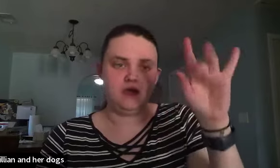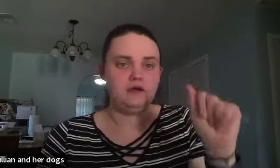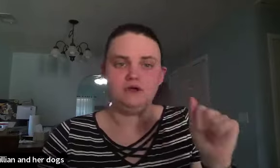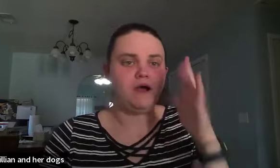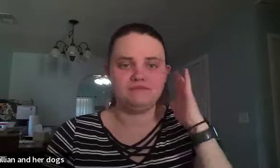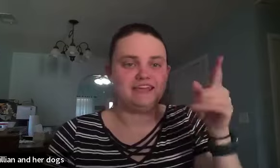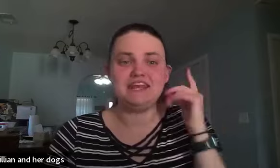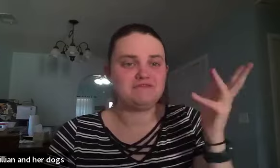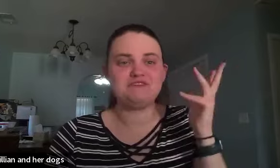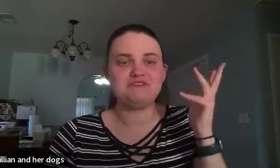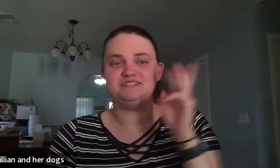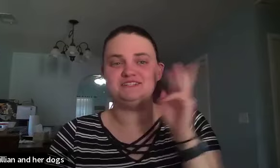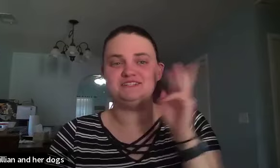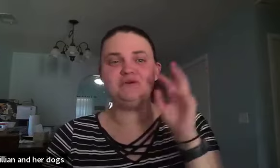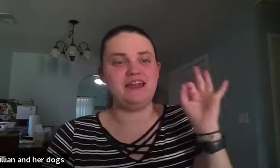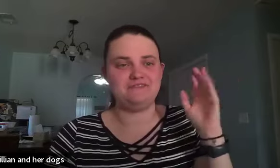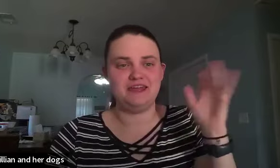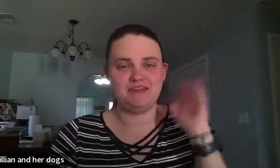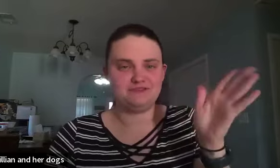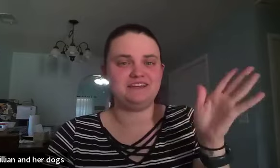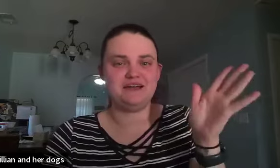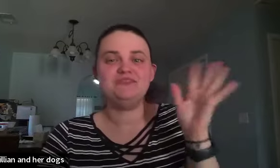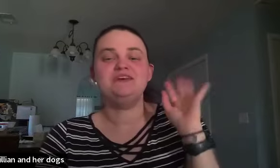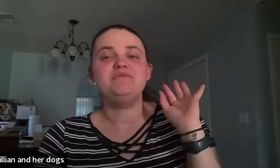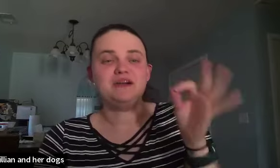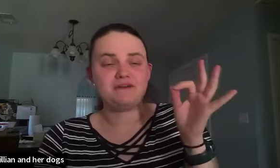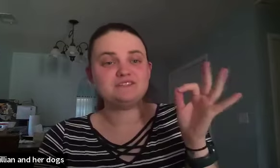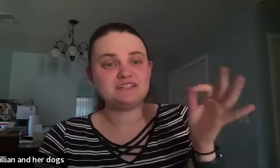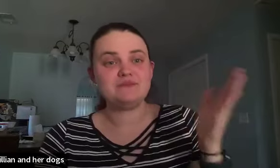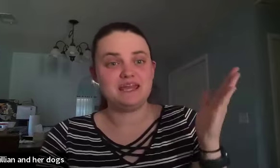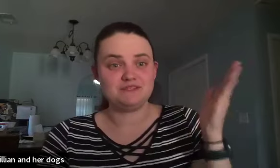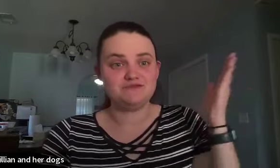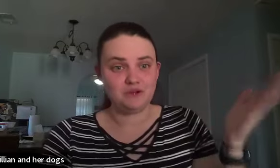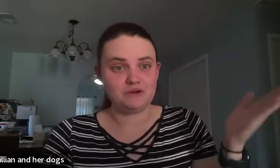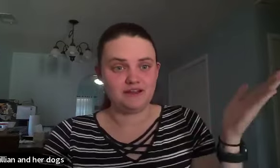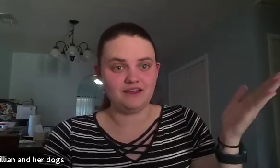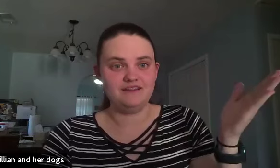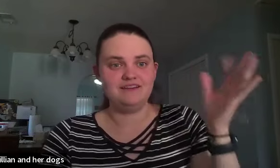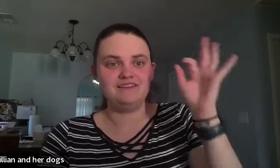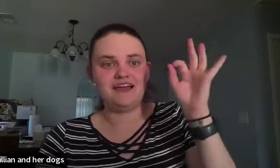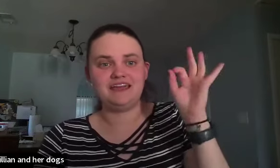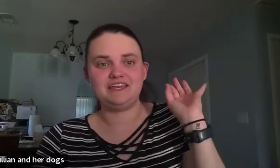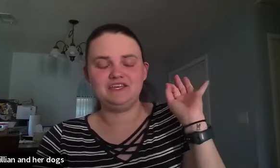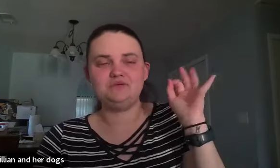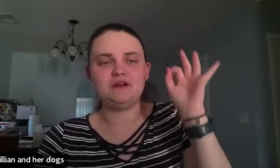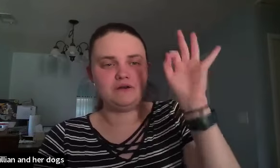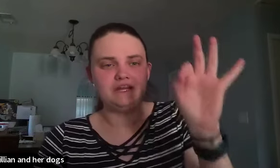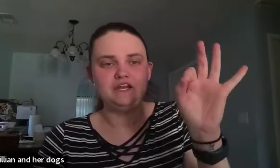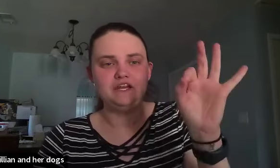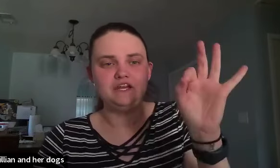Florida. I don't know. I can never think of a W or an F name every time. But if I was going to say my name is Florida, like you would already know